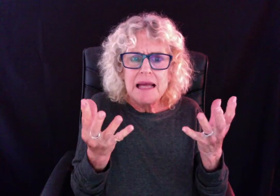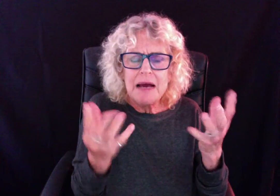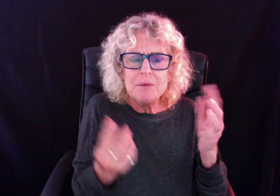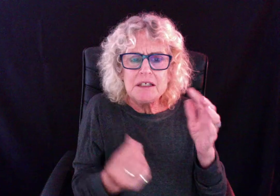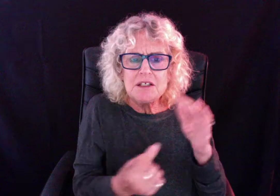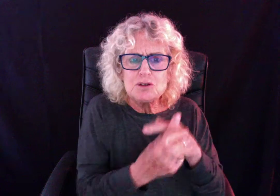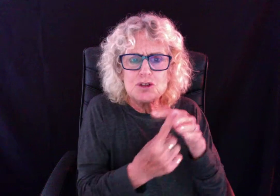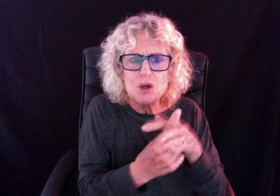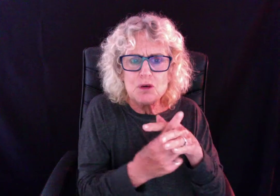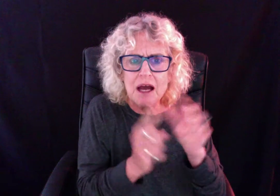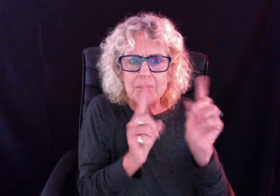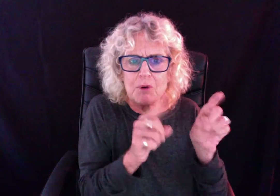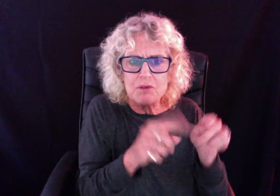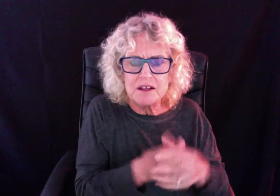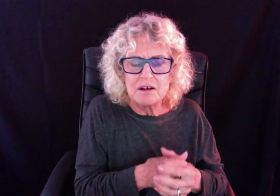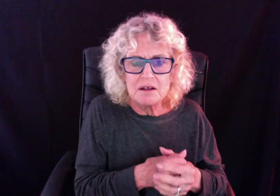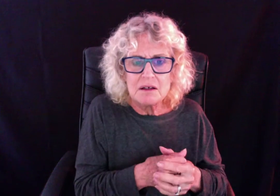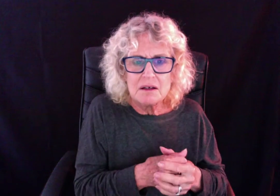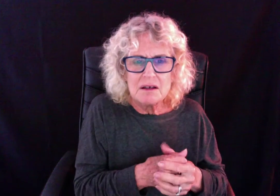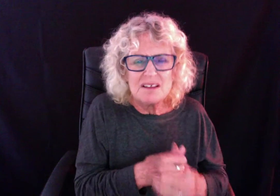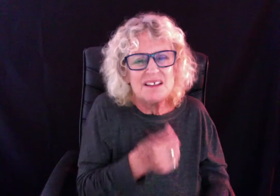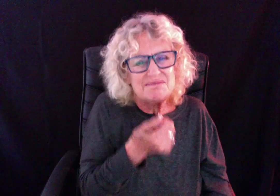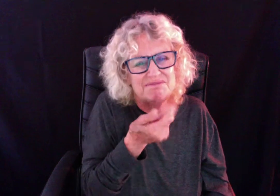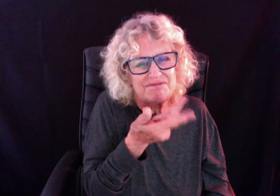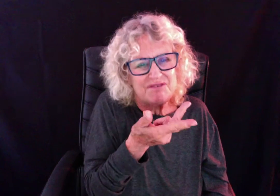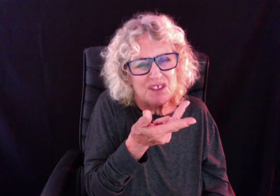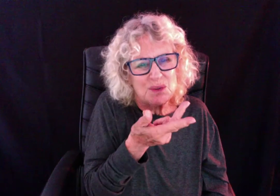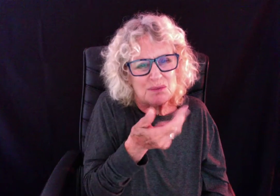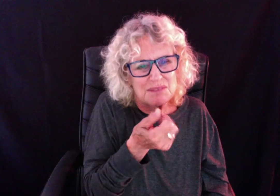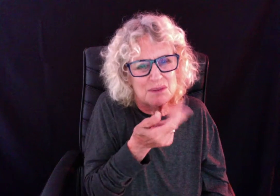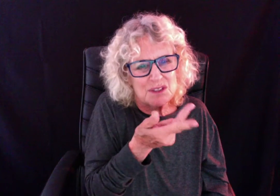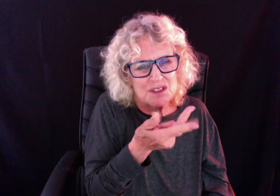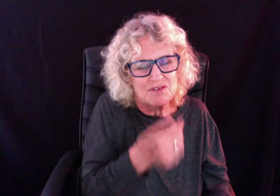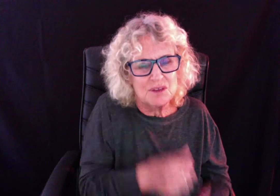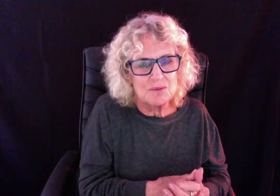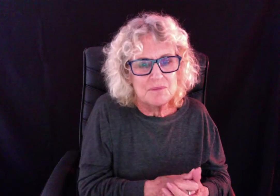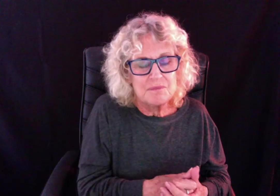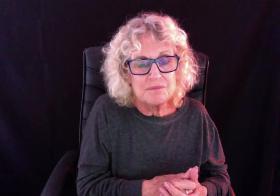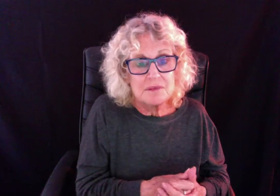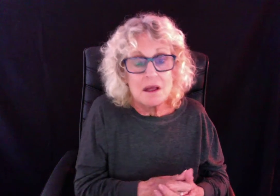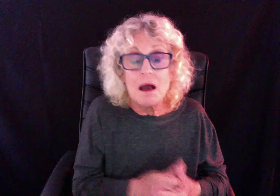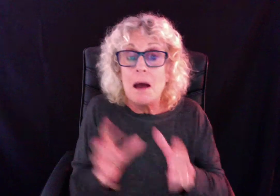How many showed up over there? Few. There were just a few.